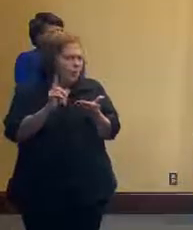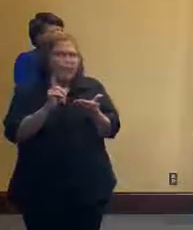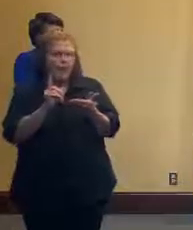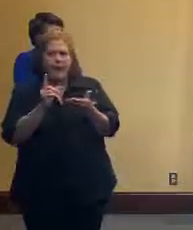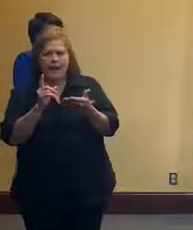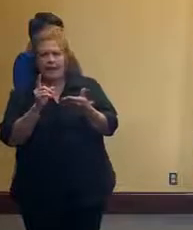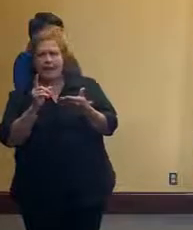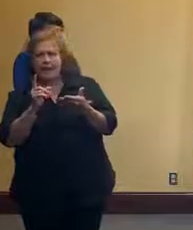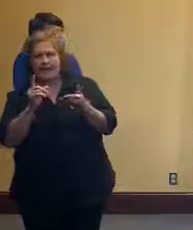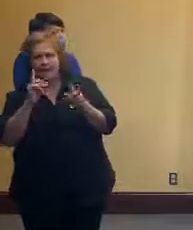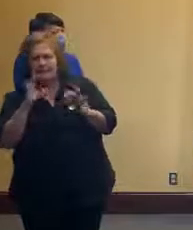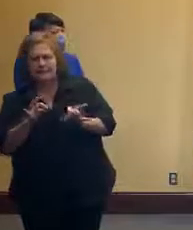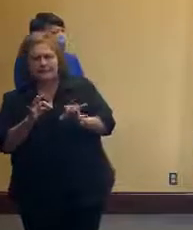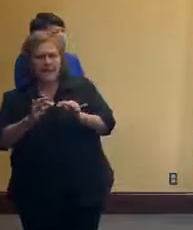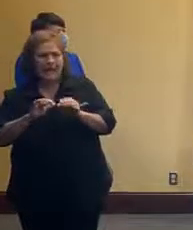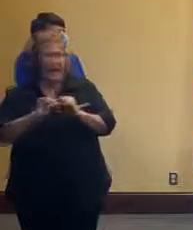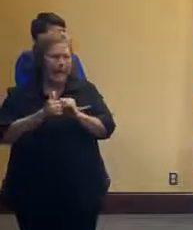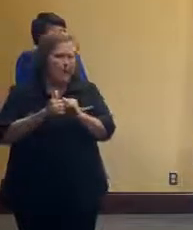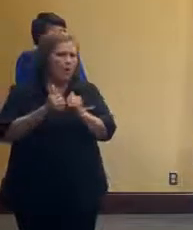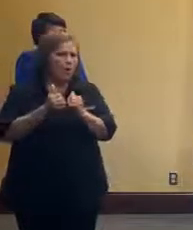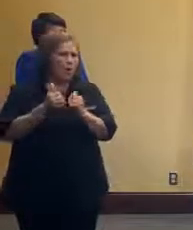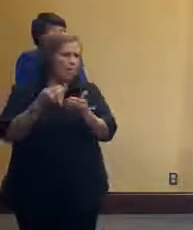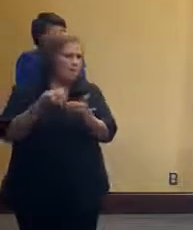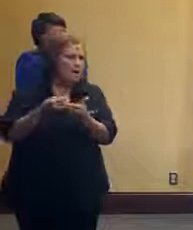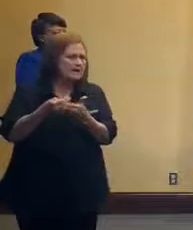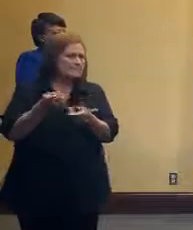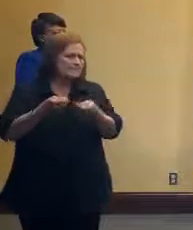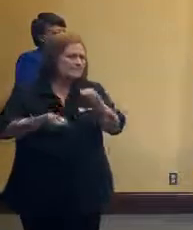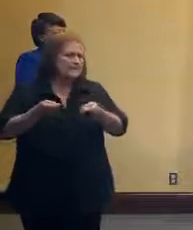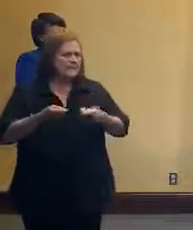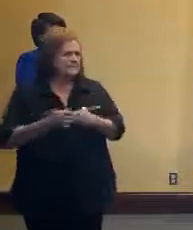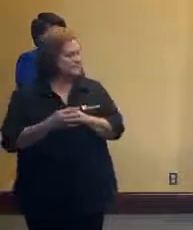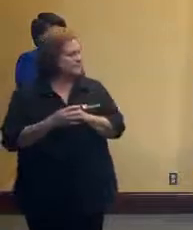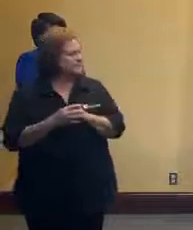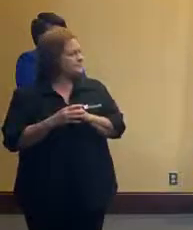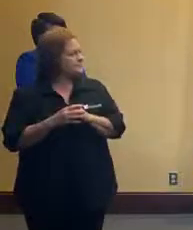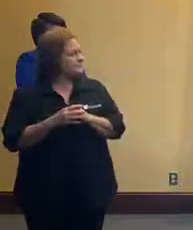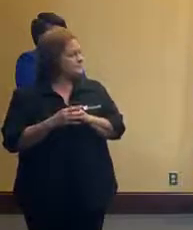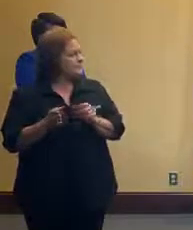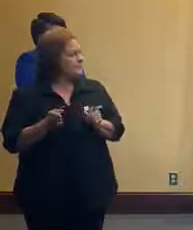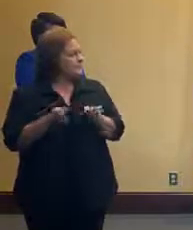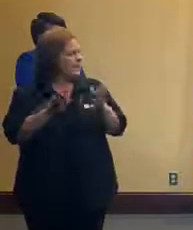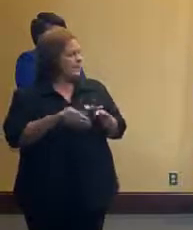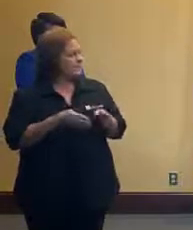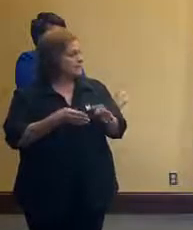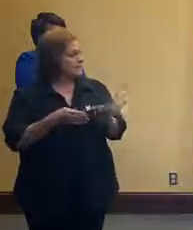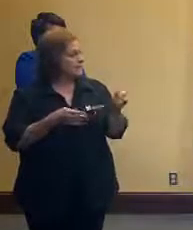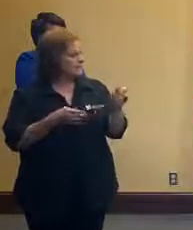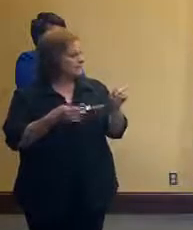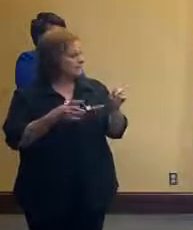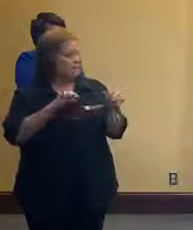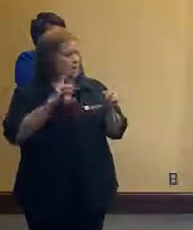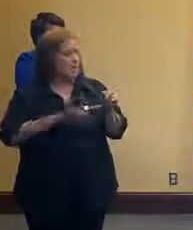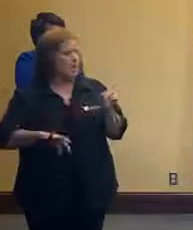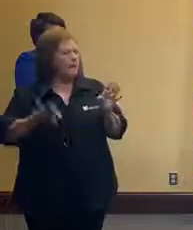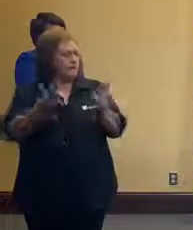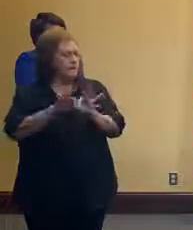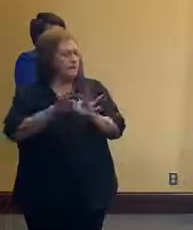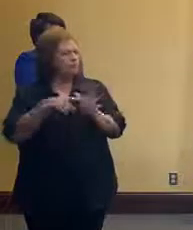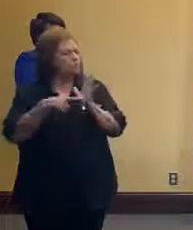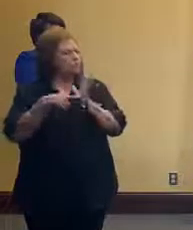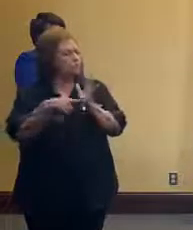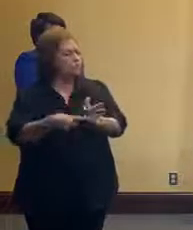and guiding our decisions moving forward. The next slide, I thought this was an important slide to